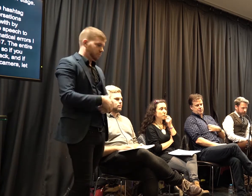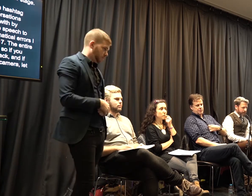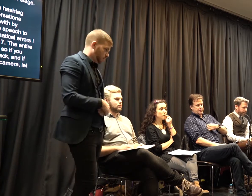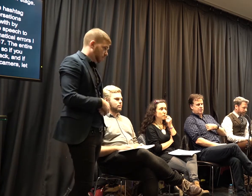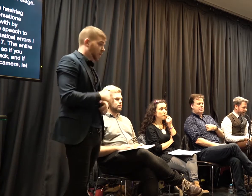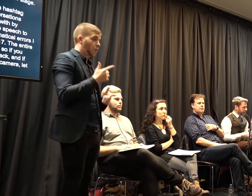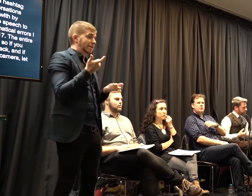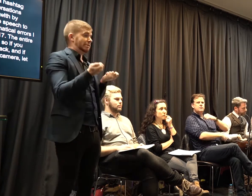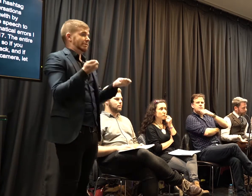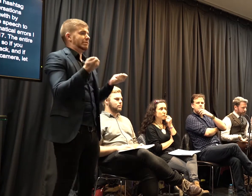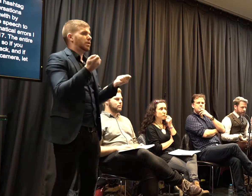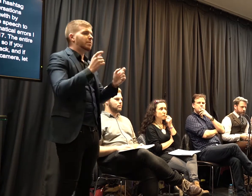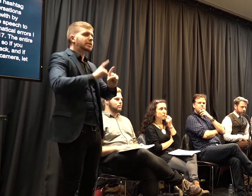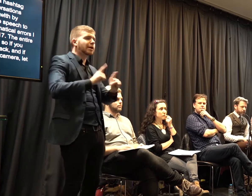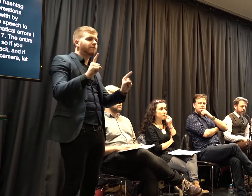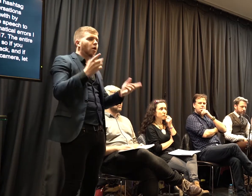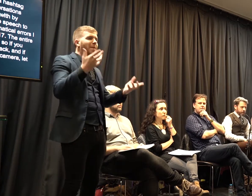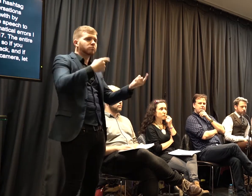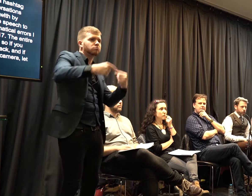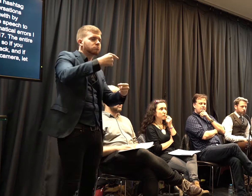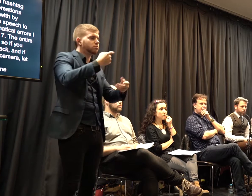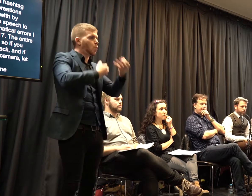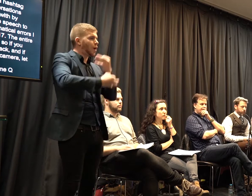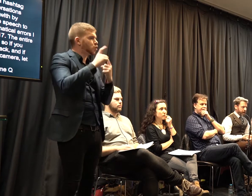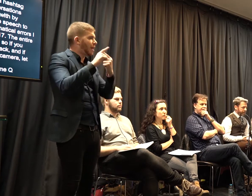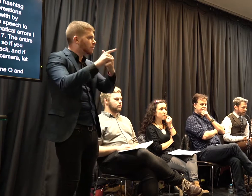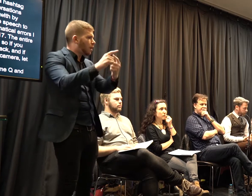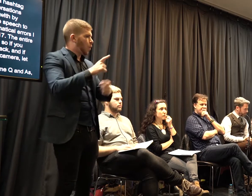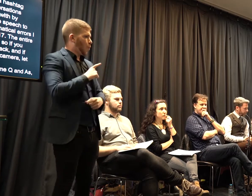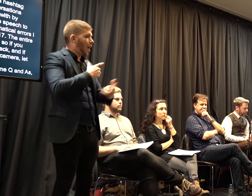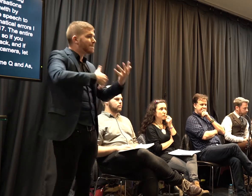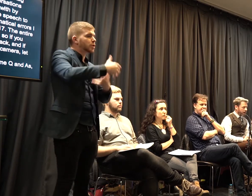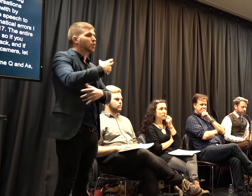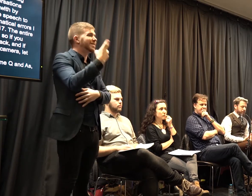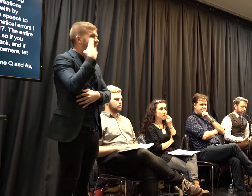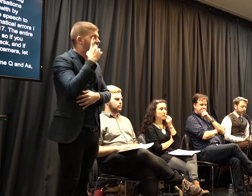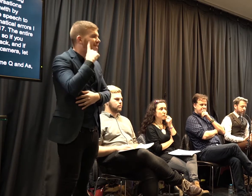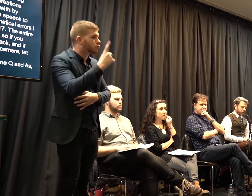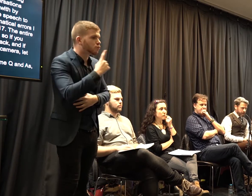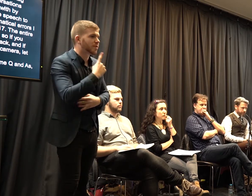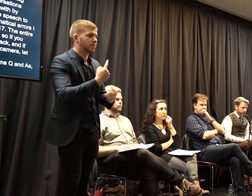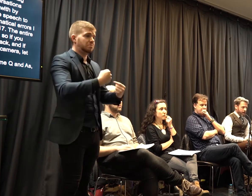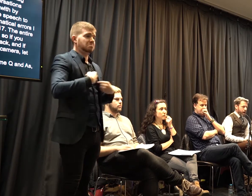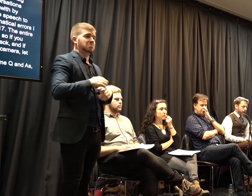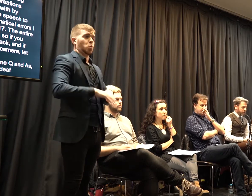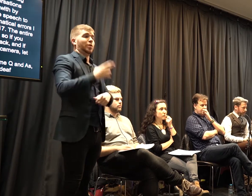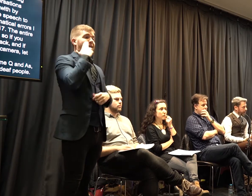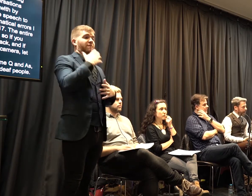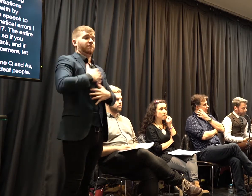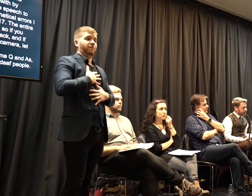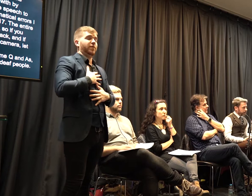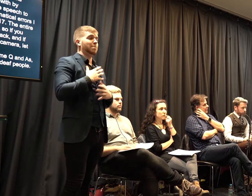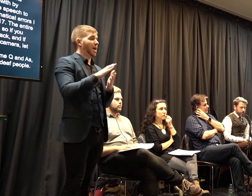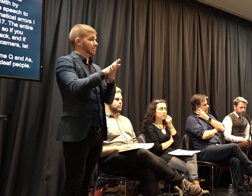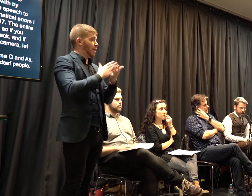this slightly differently to some Q&As because obviously there's a mixture of deaf and non-deaf people. I myself am not deaf. My